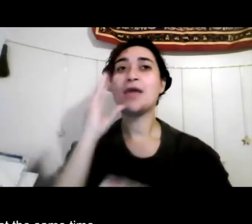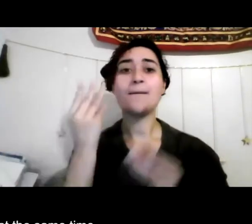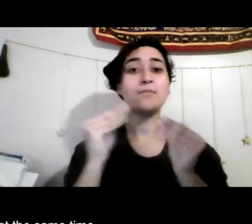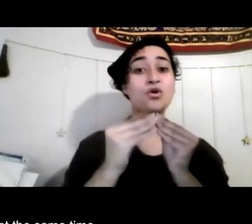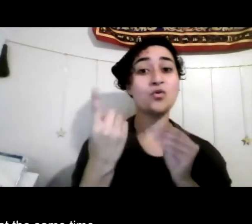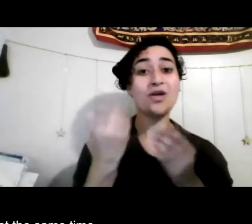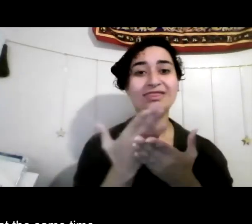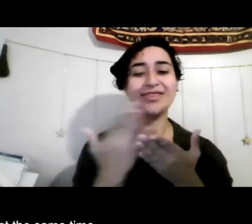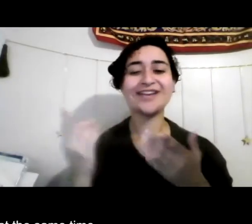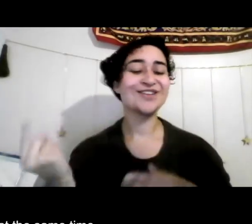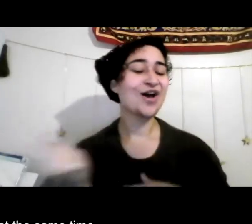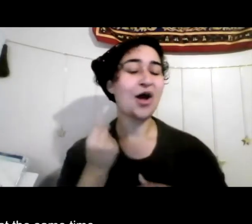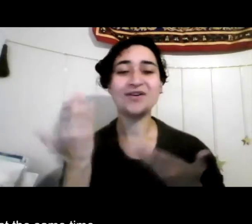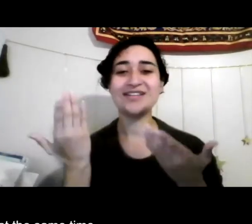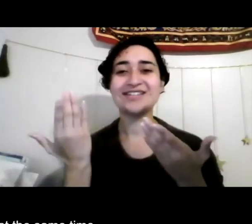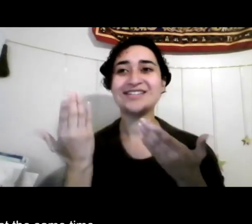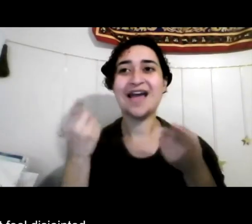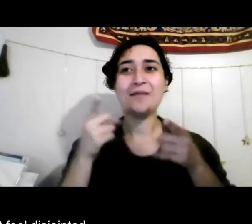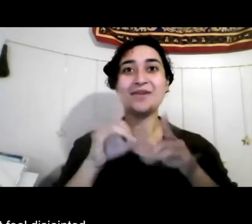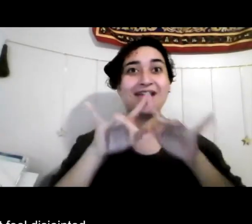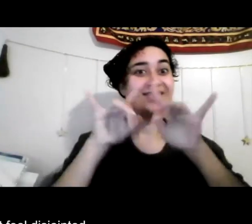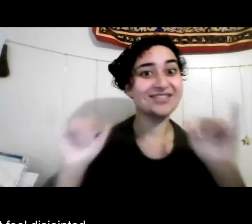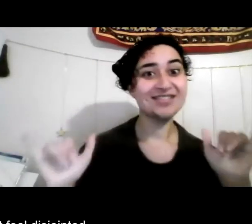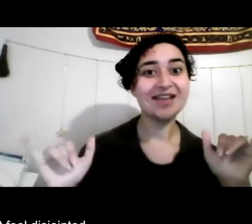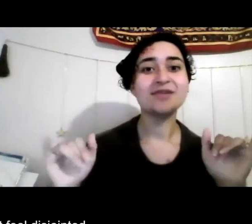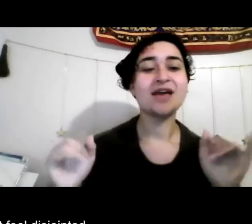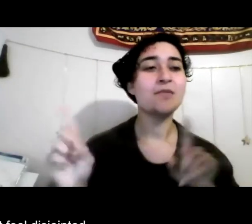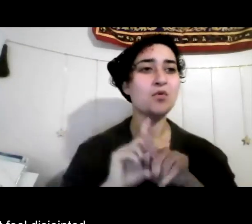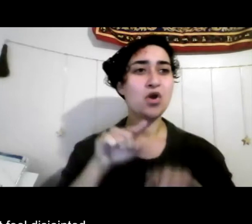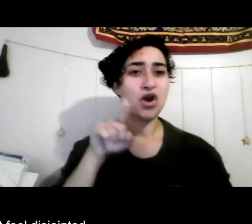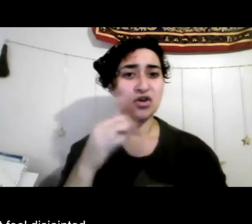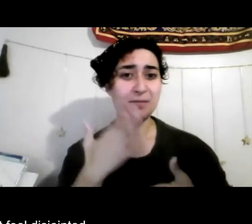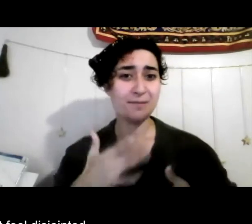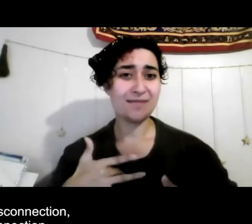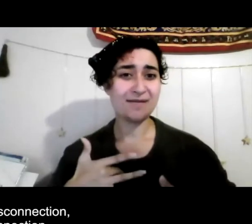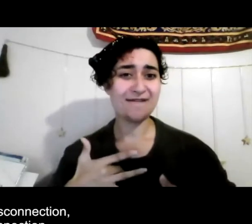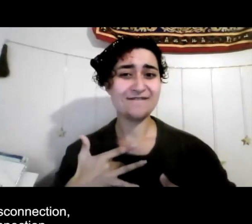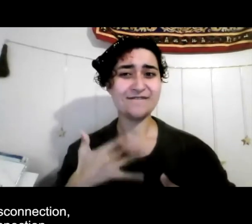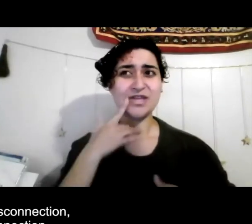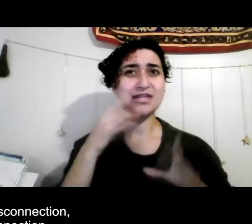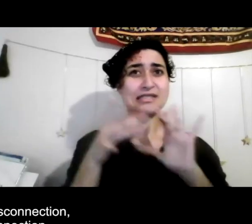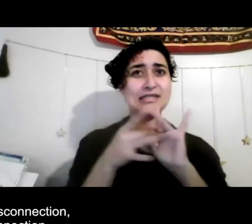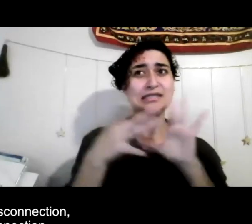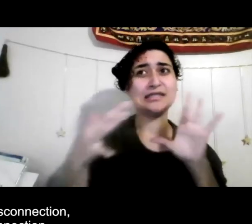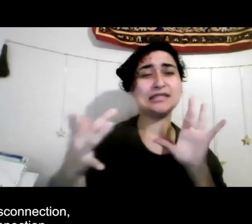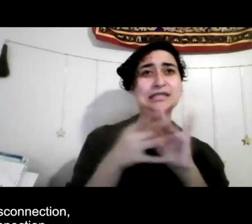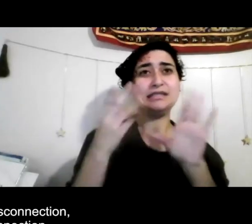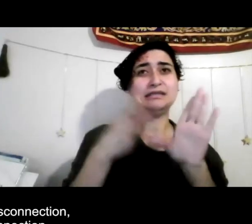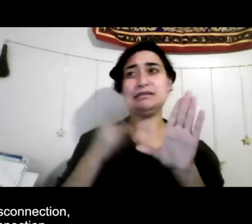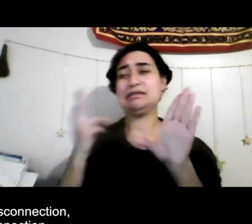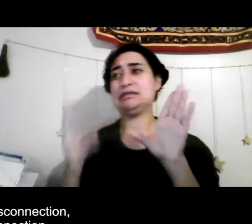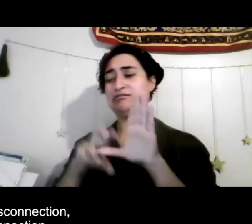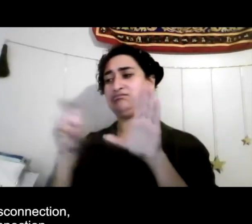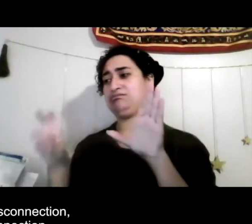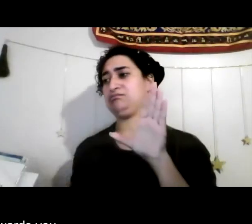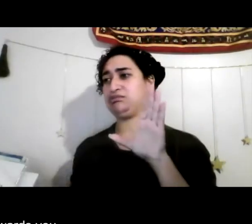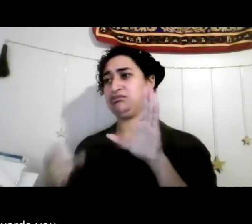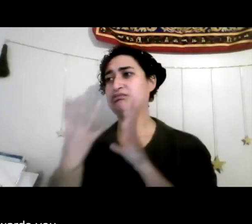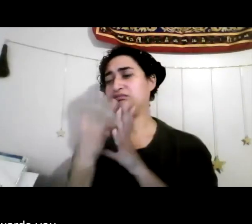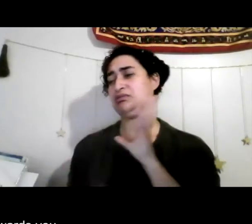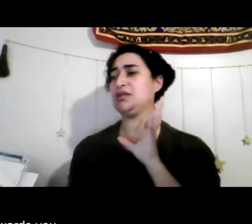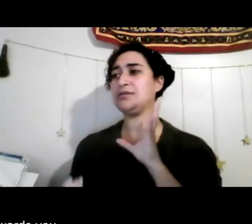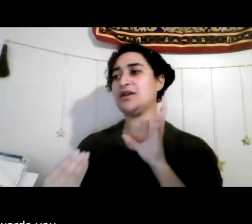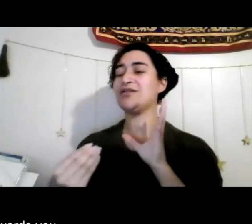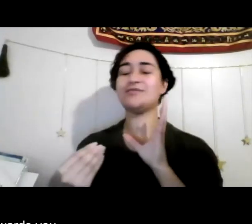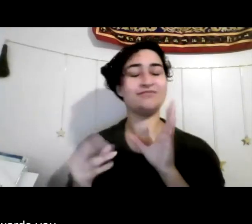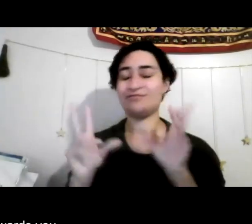is always happening at the same time. And where you might feel disjointed, disassociated, disconnection, there is a connection